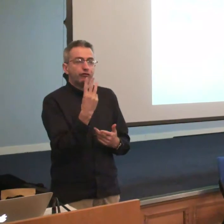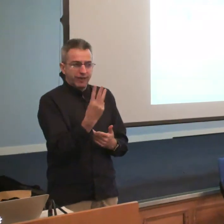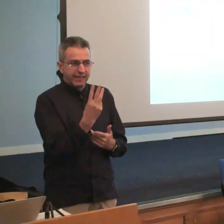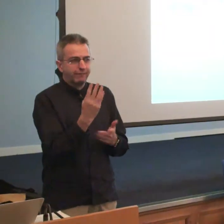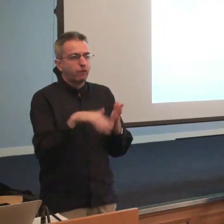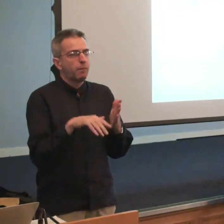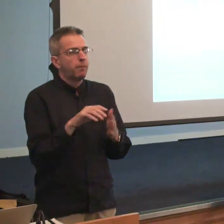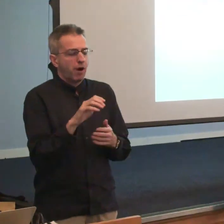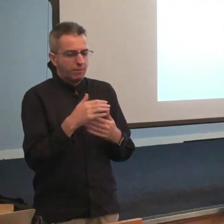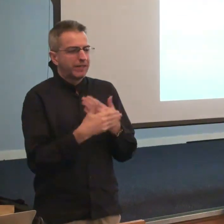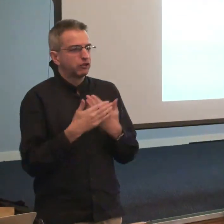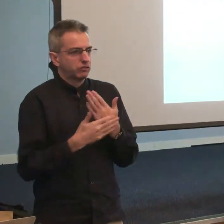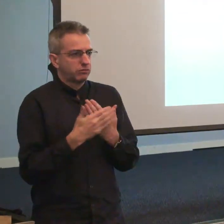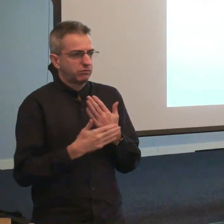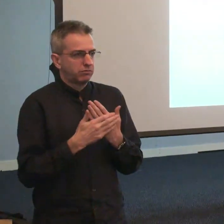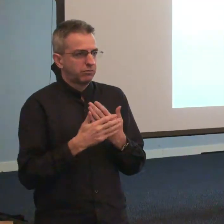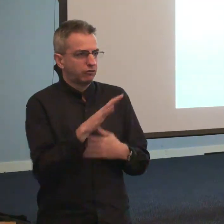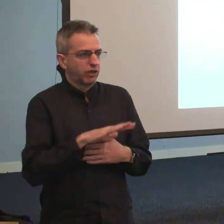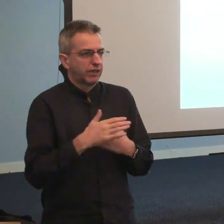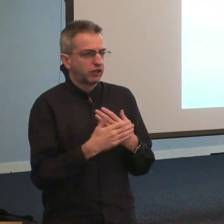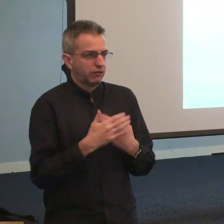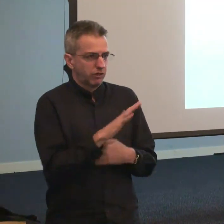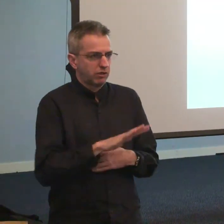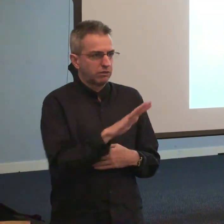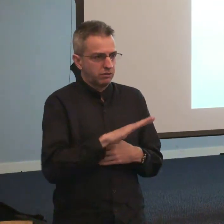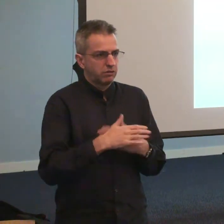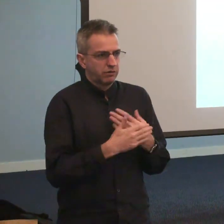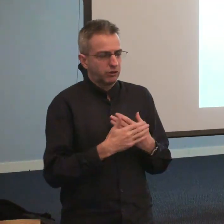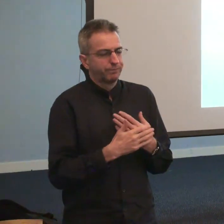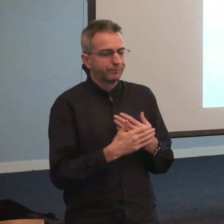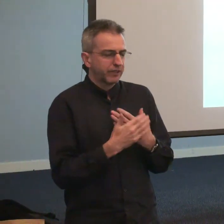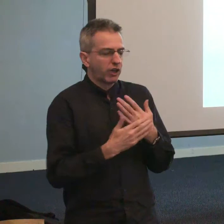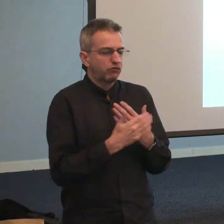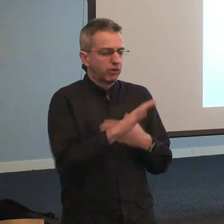students. But there were three from Asia.